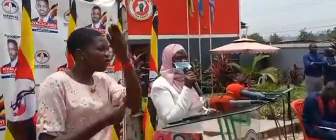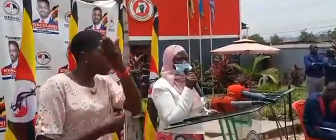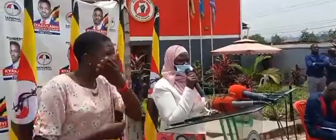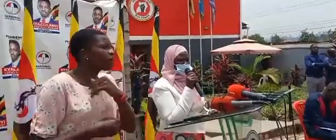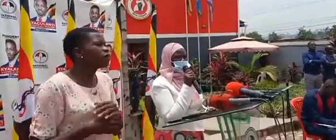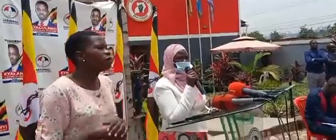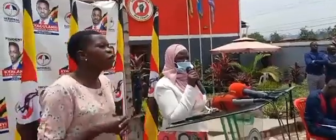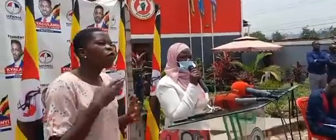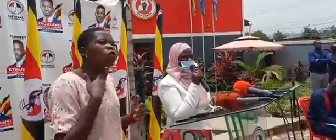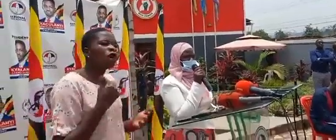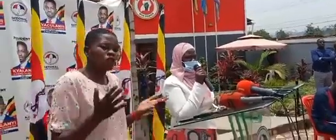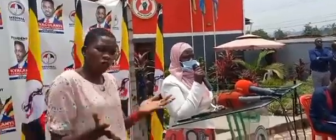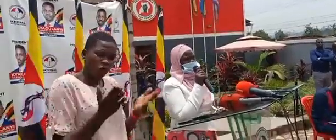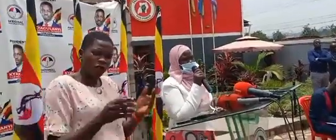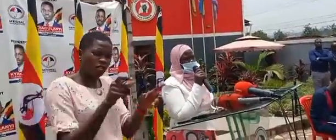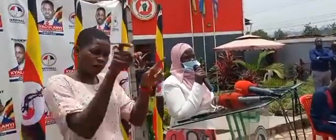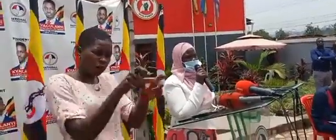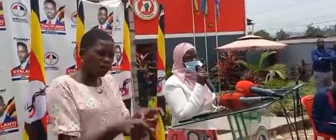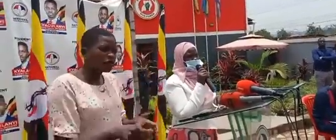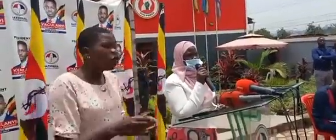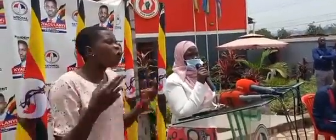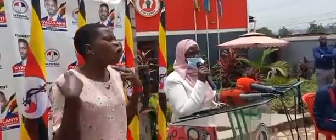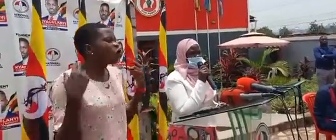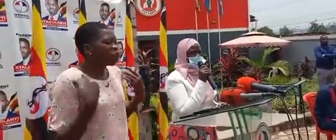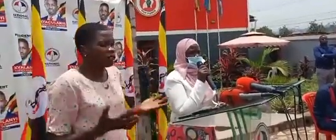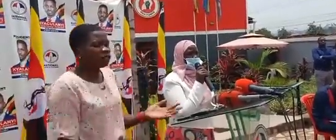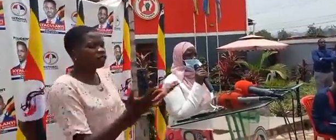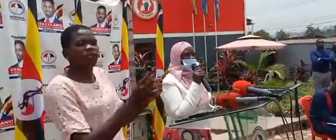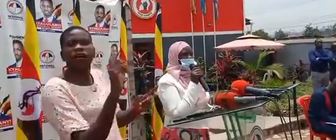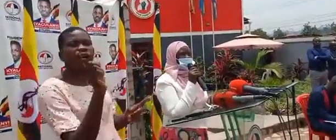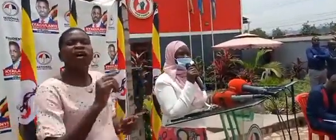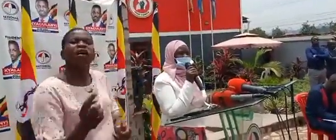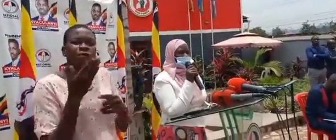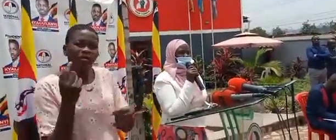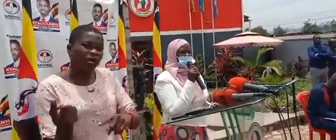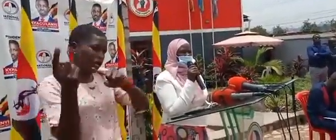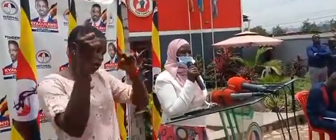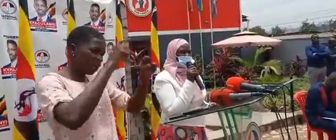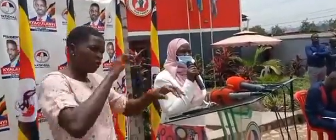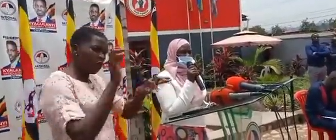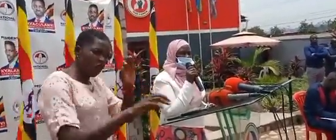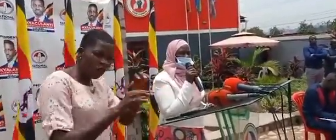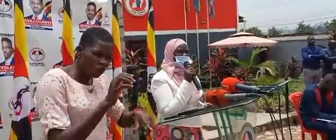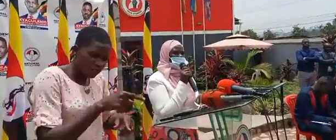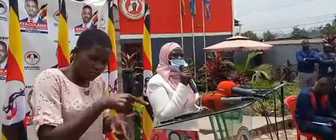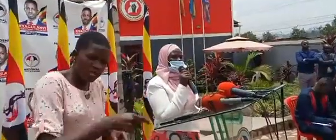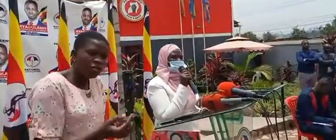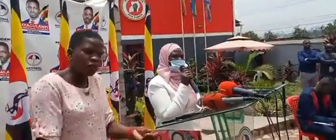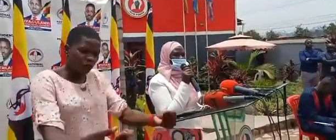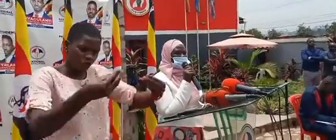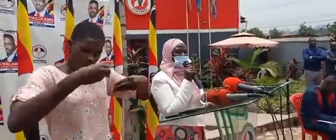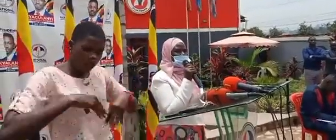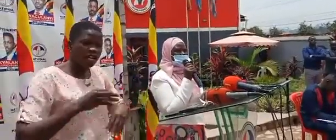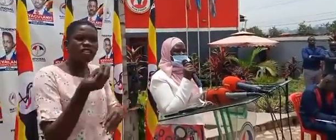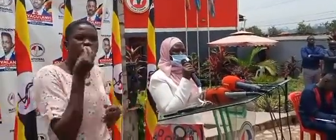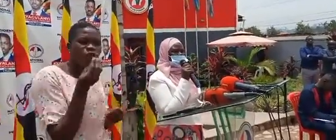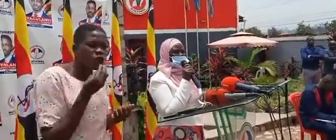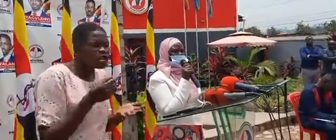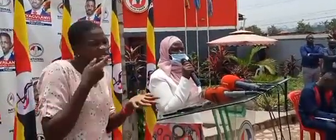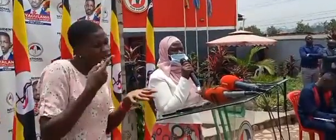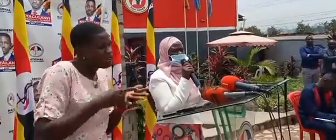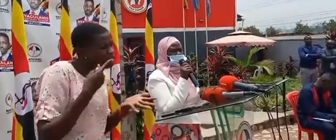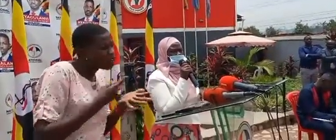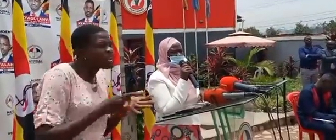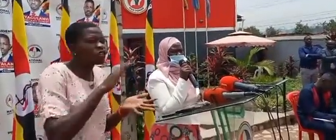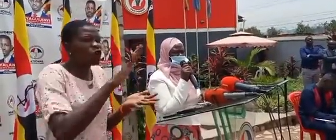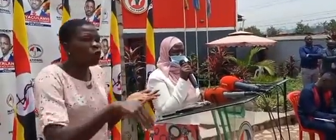want to promote persons. We want to promote the office. Come here, the office. Jangu office. Oturetele emele jono watu wa de. Omchele. Akaunga